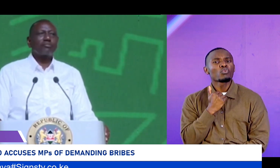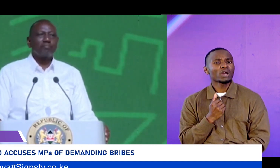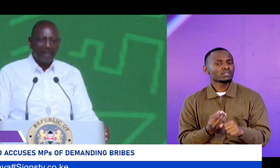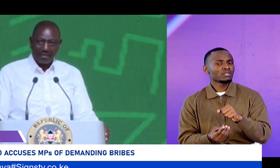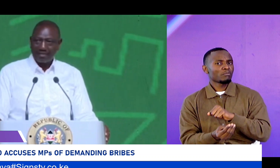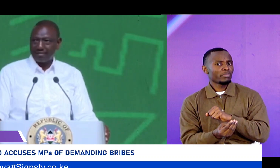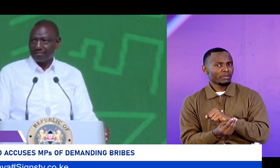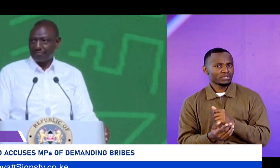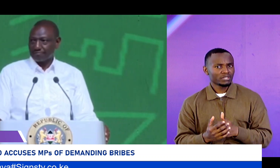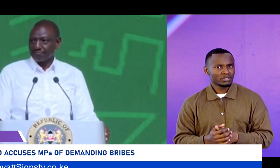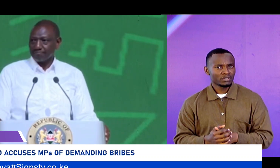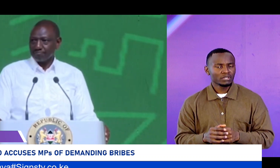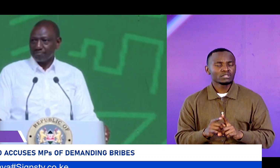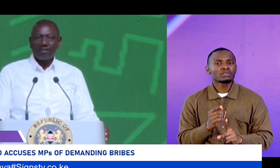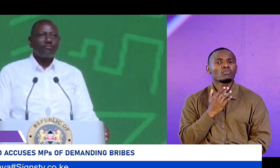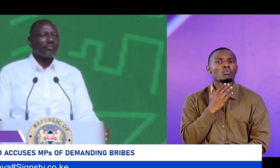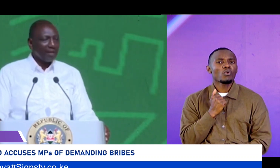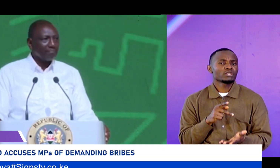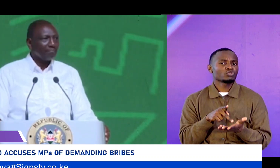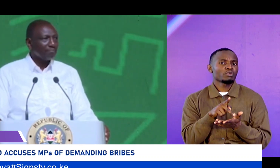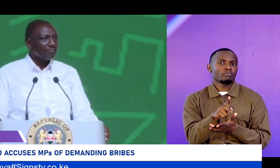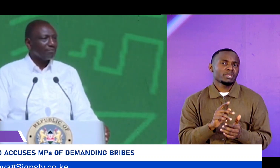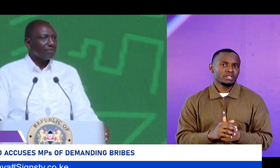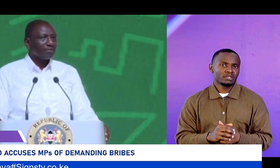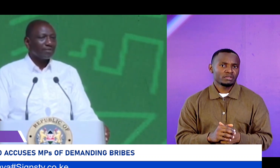to be paid for them